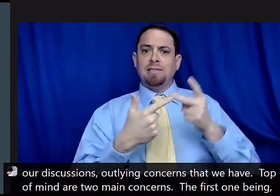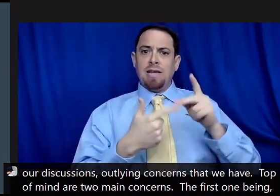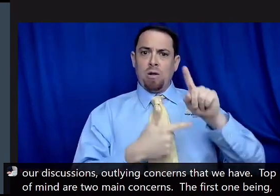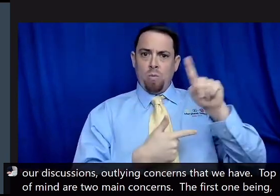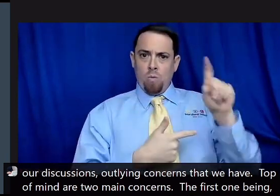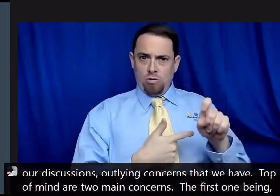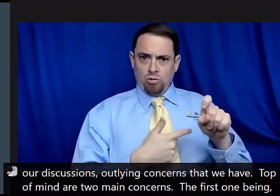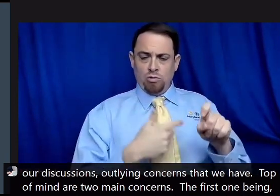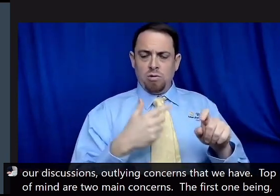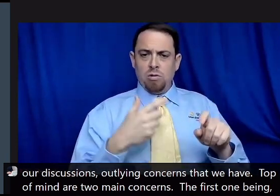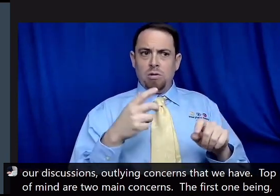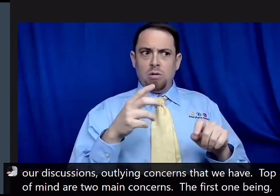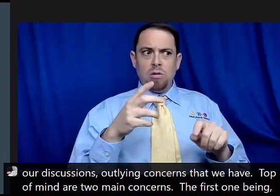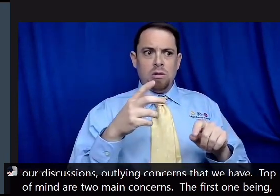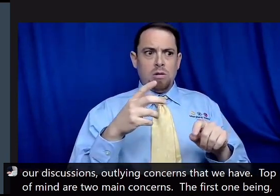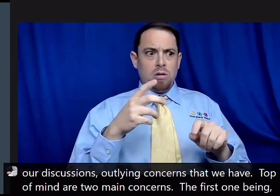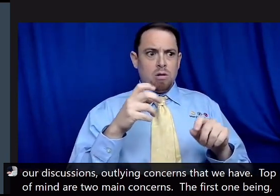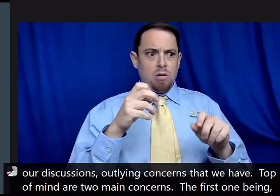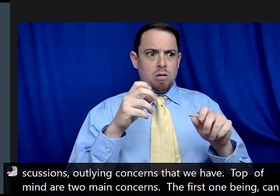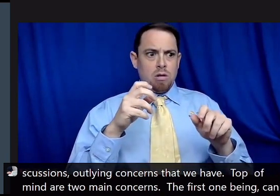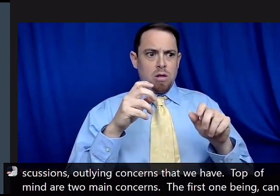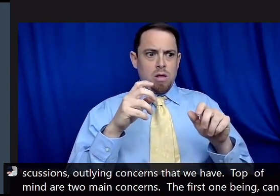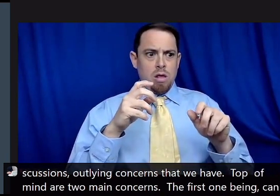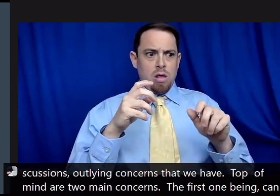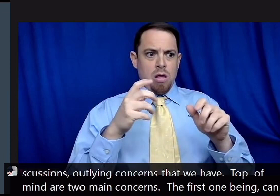Is that allowable? And then the second question is,